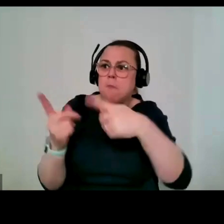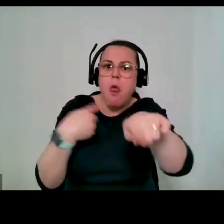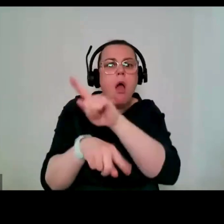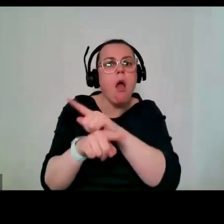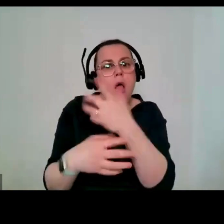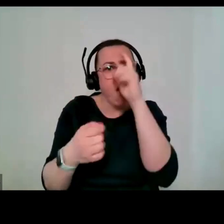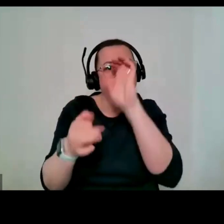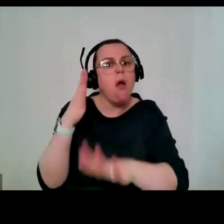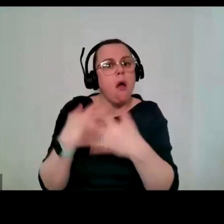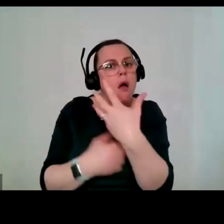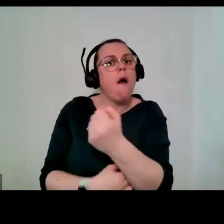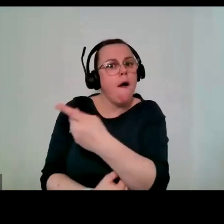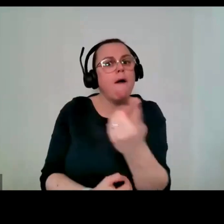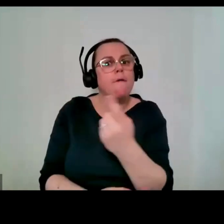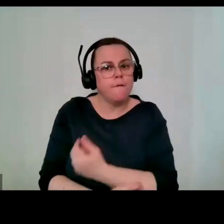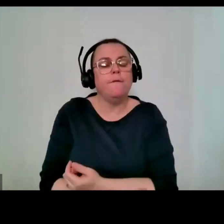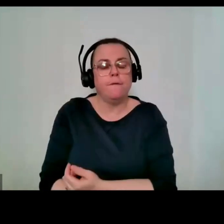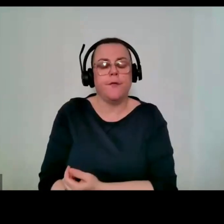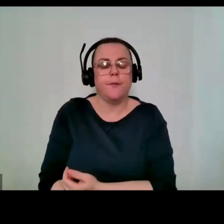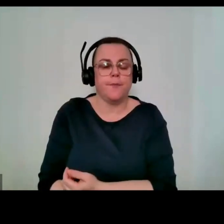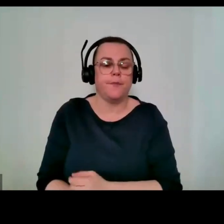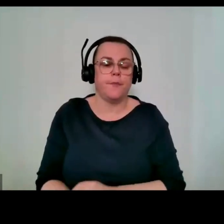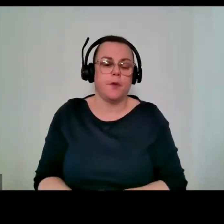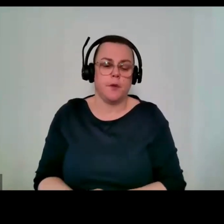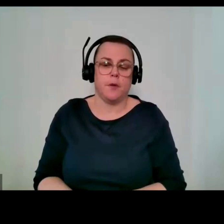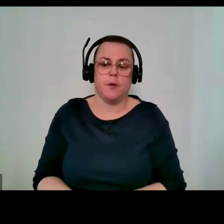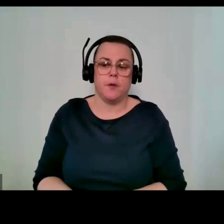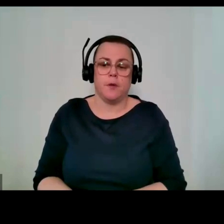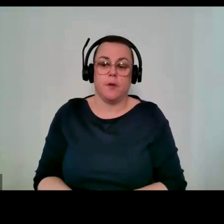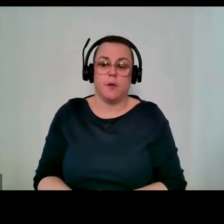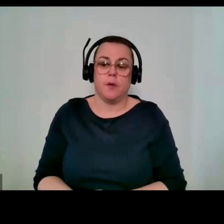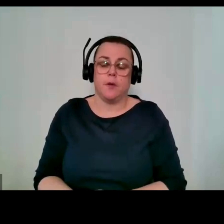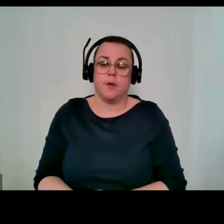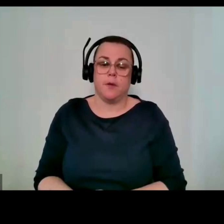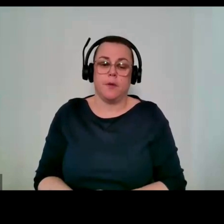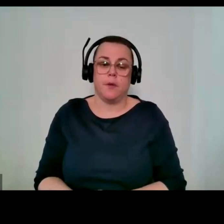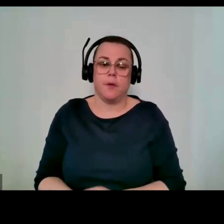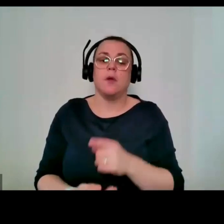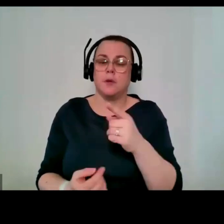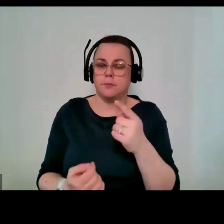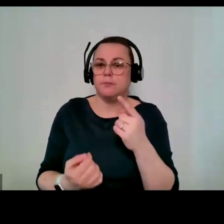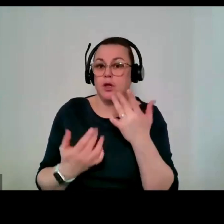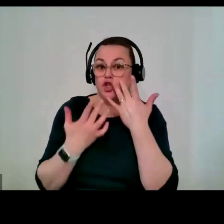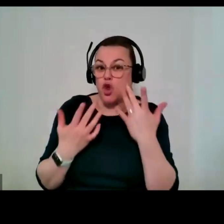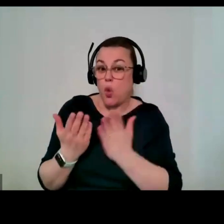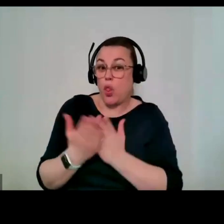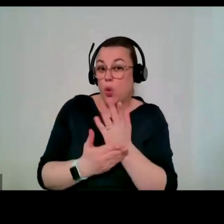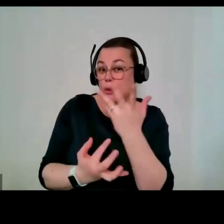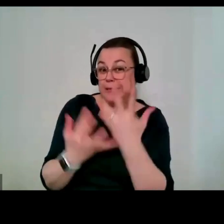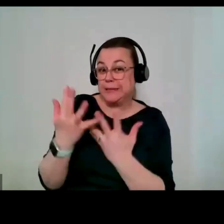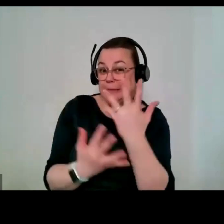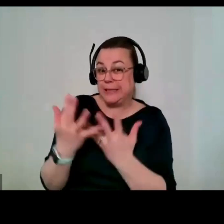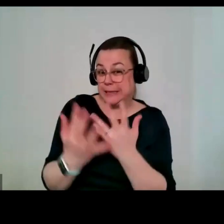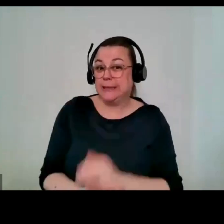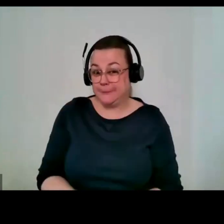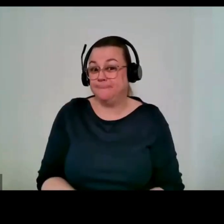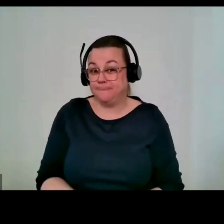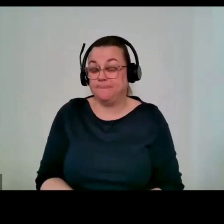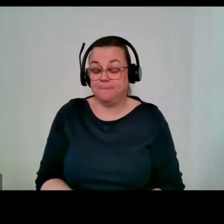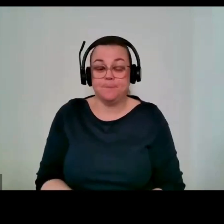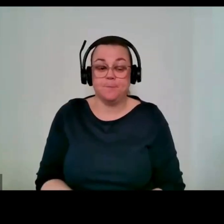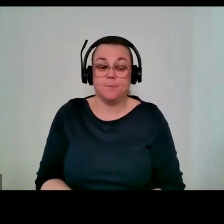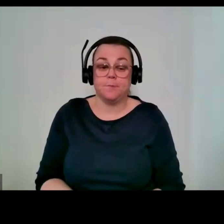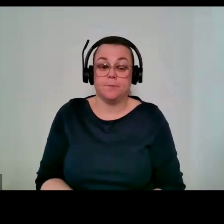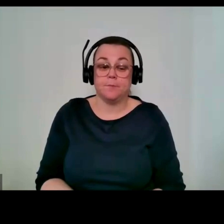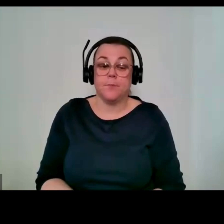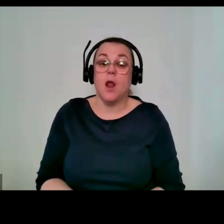similar personal journey. And that is reflected in some of the key statistics we'll be looking at.